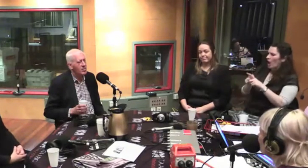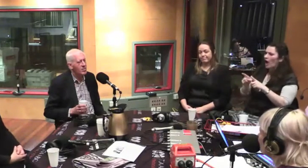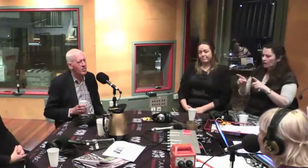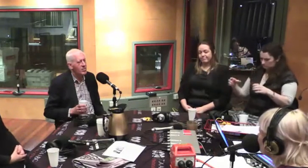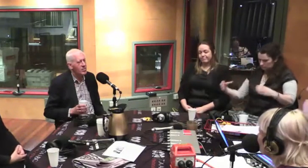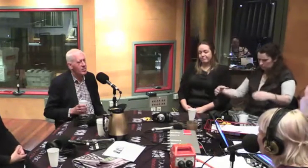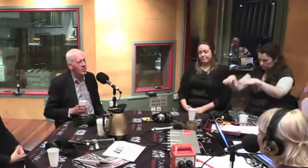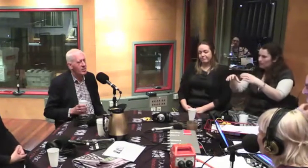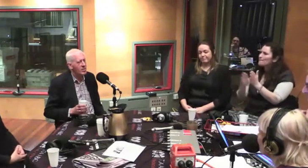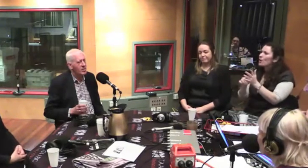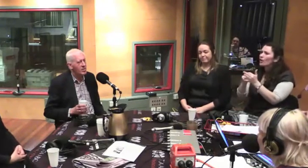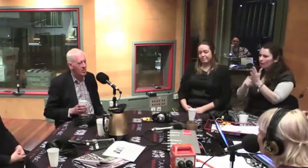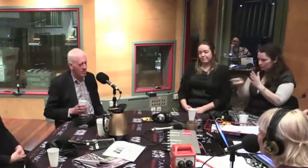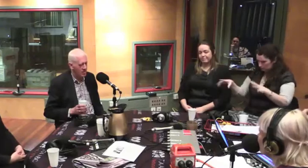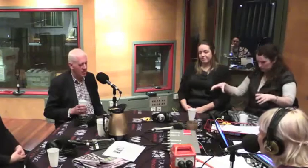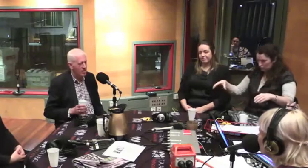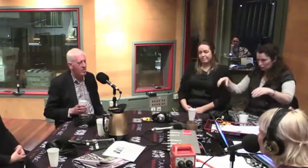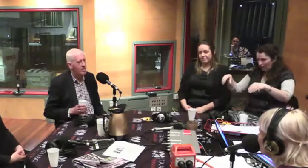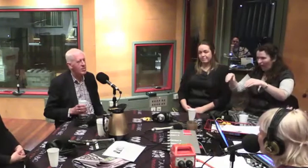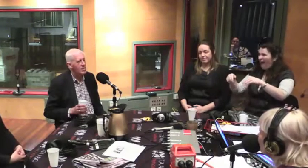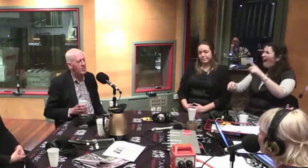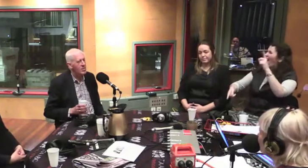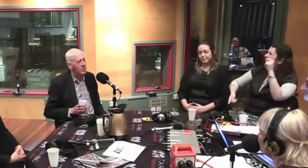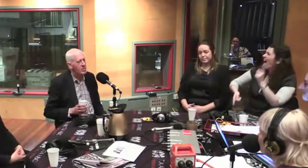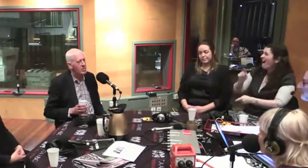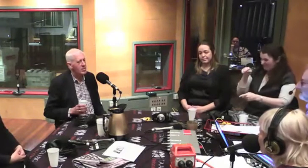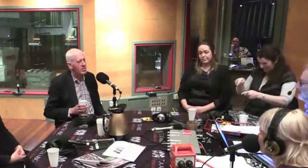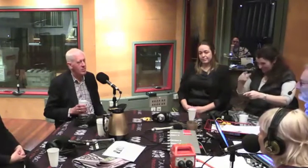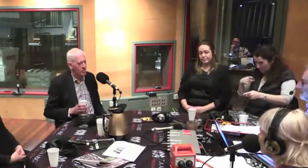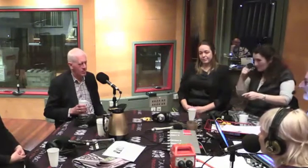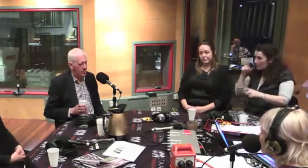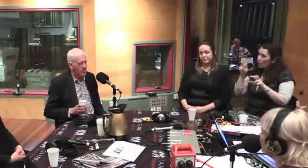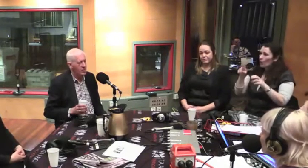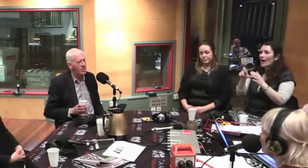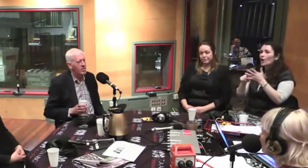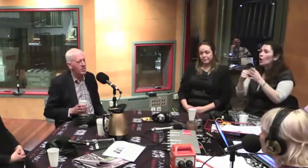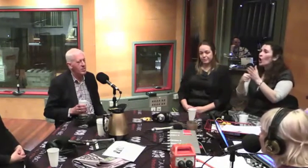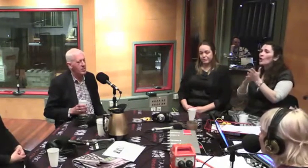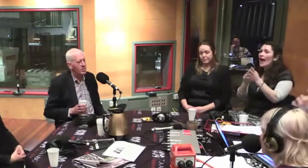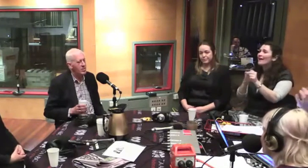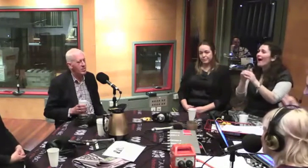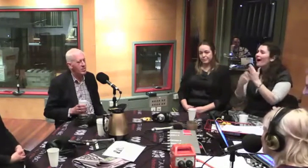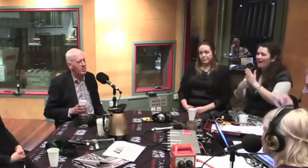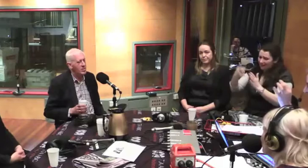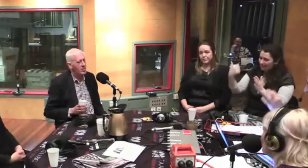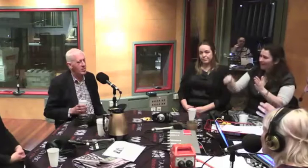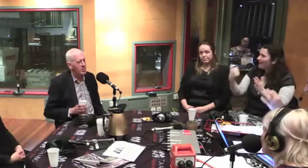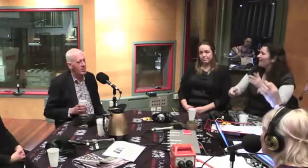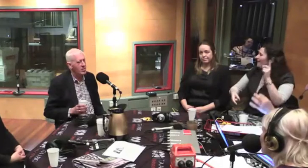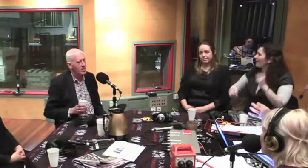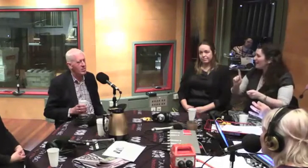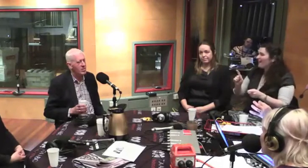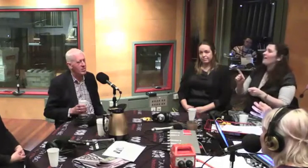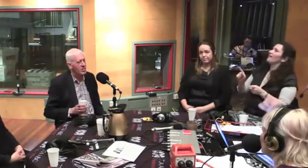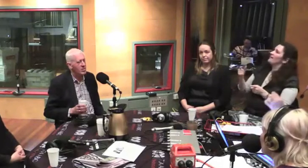suddenly just opens our minds, those of us who just have never had to doubt sight. to open our minds to just how big